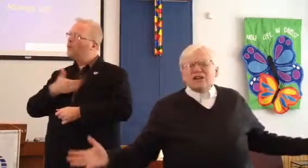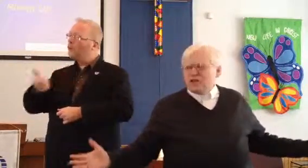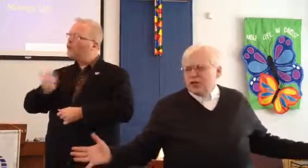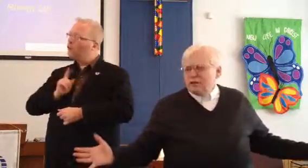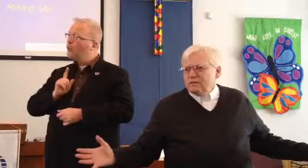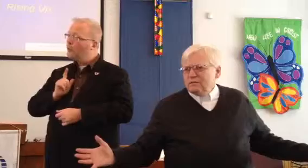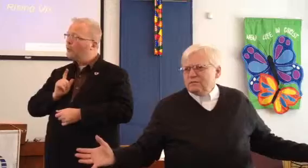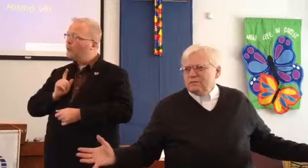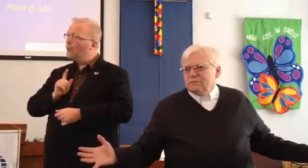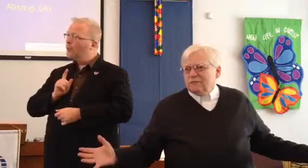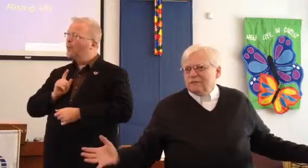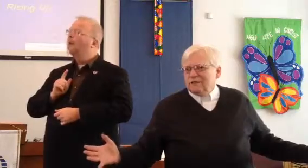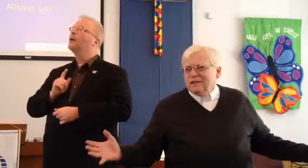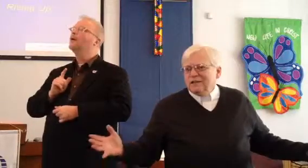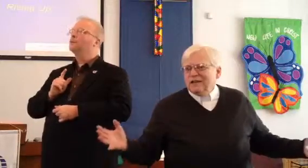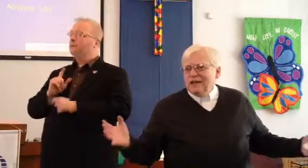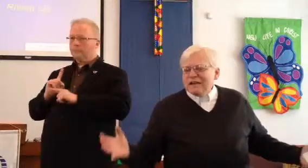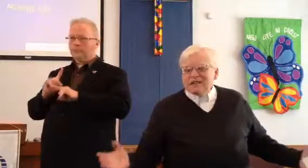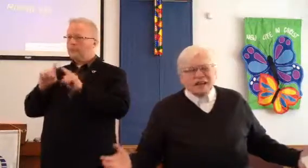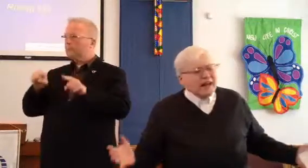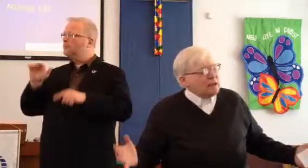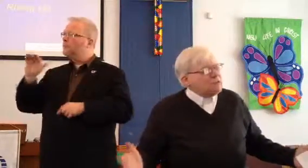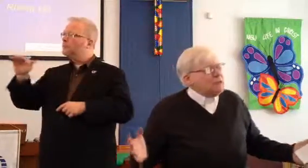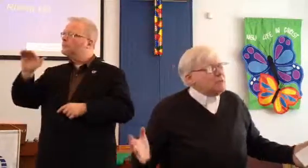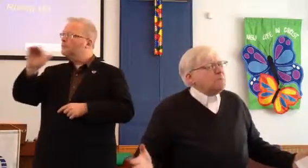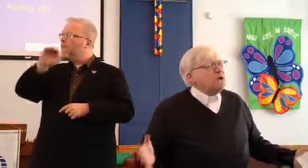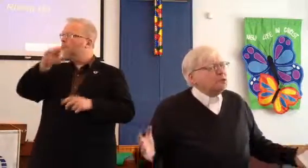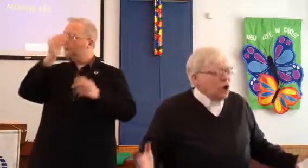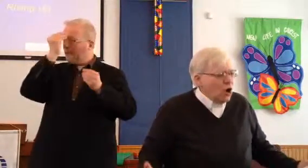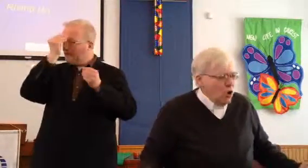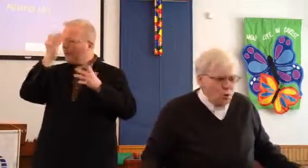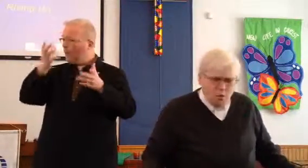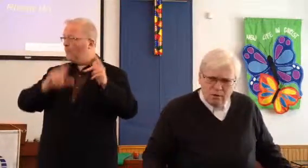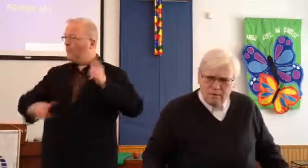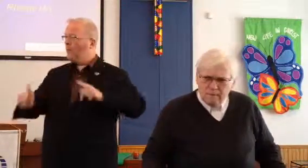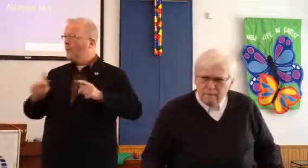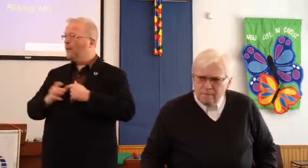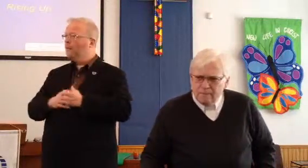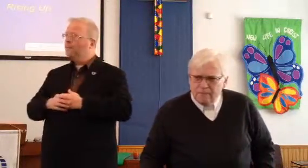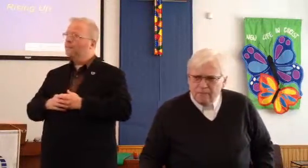The mission is to let people know